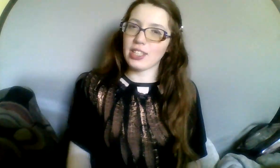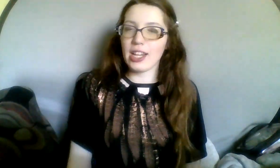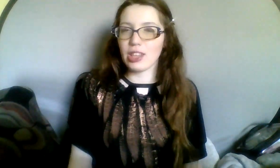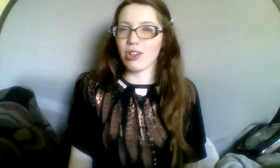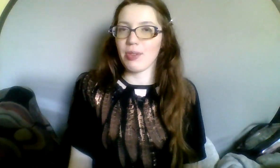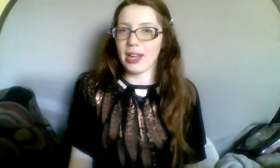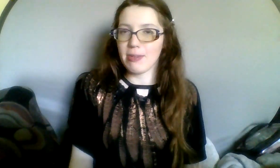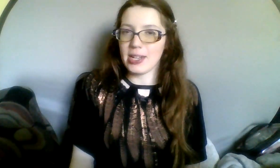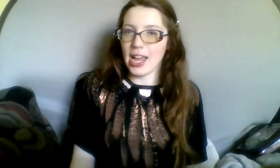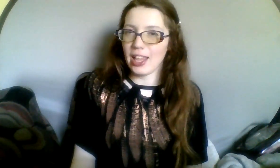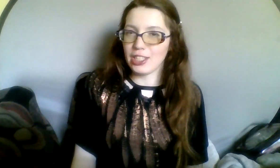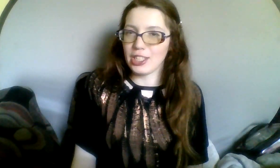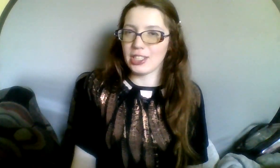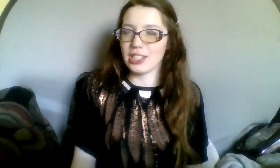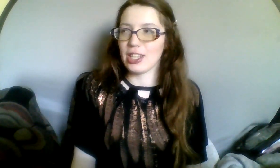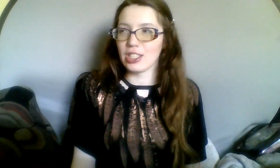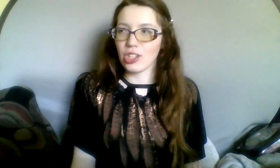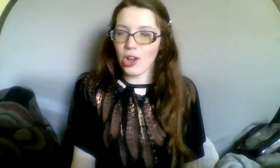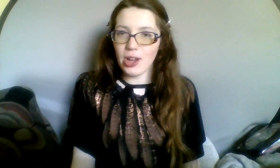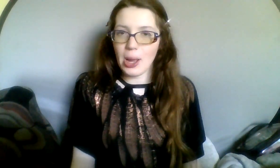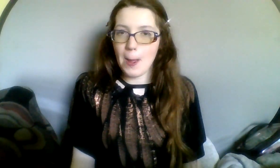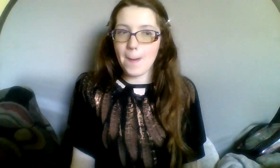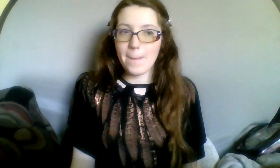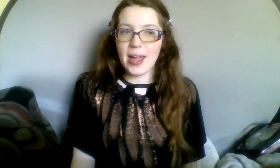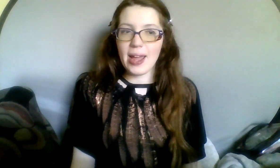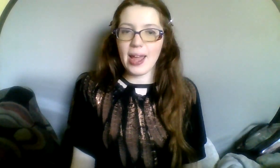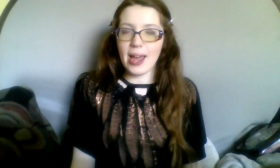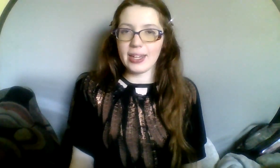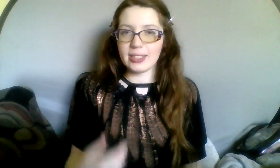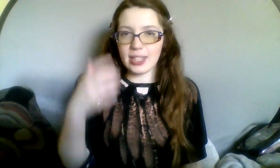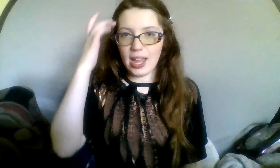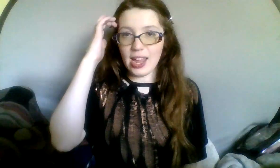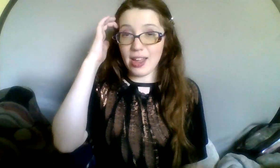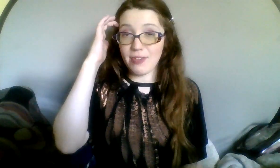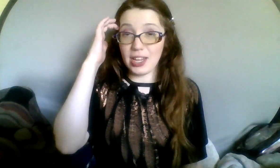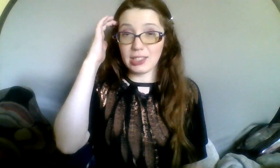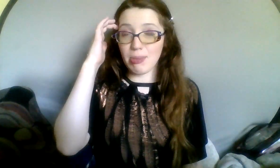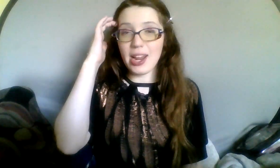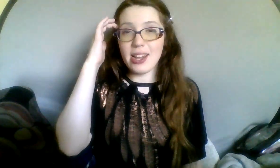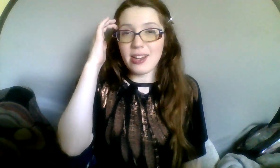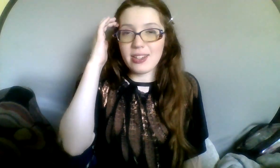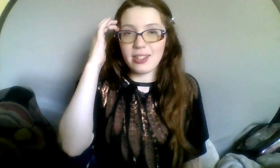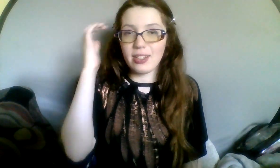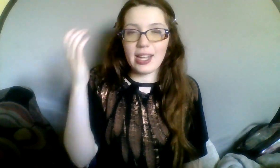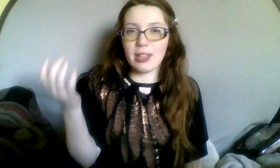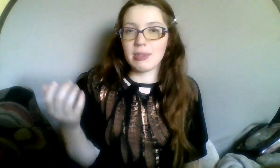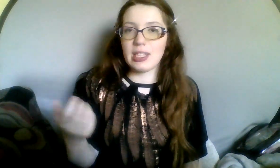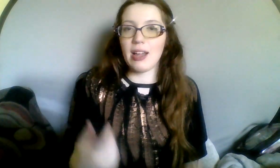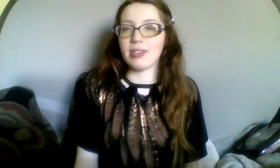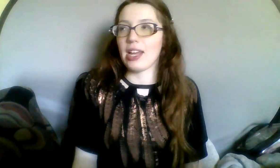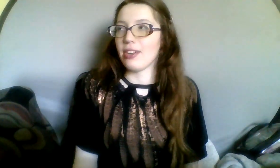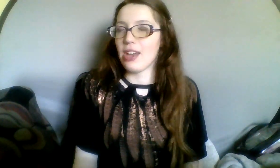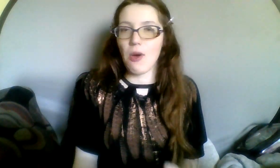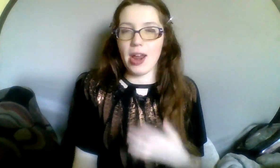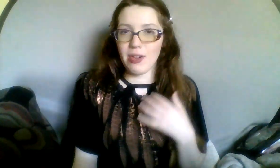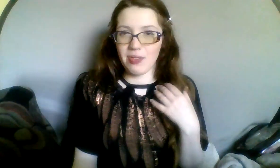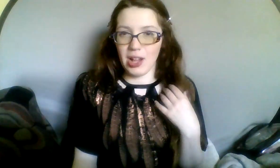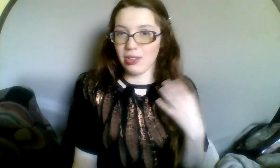of throw random analogies into the song. And if they explain it like themselves, I don't know. I don't follow them